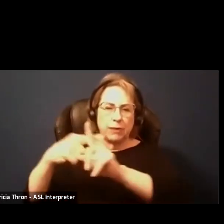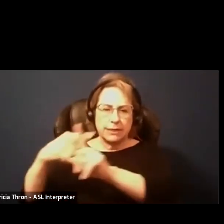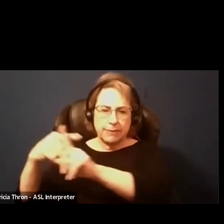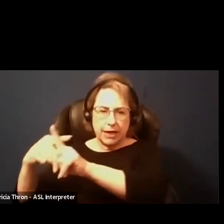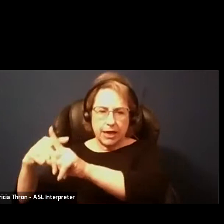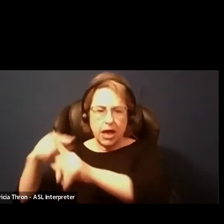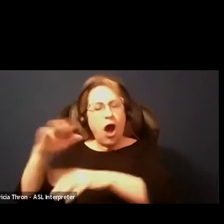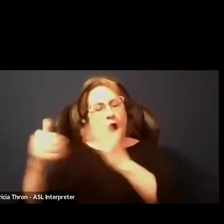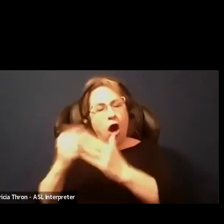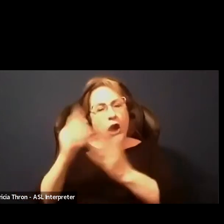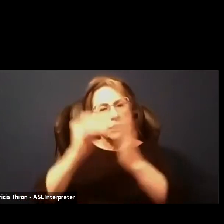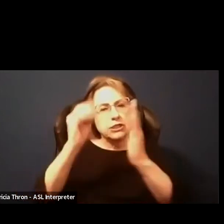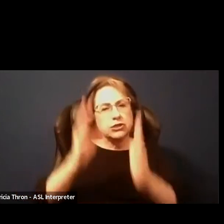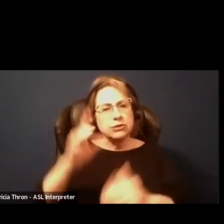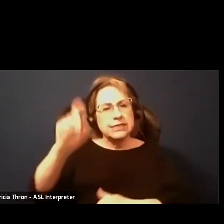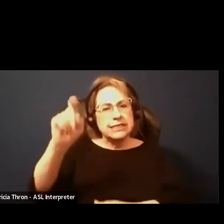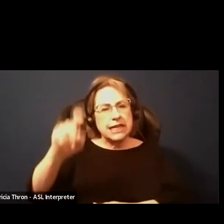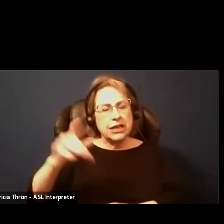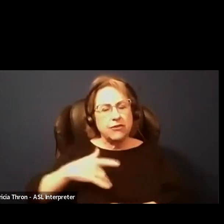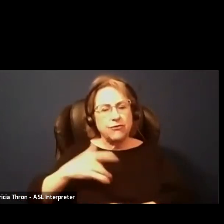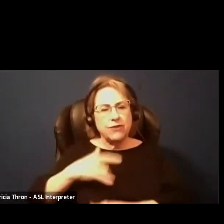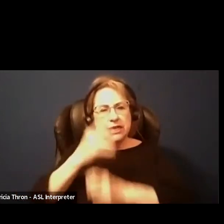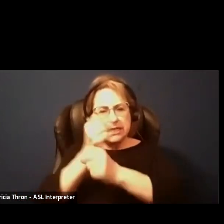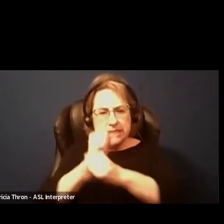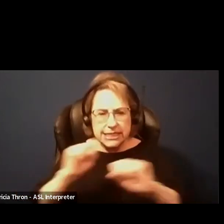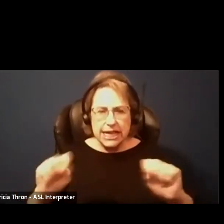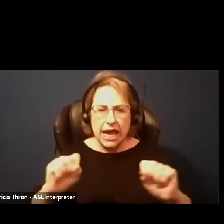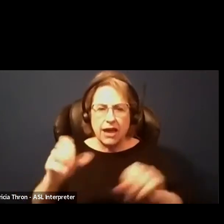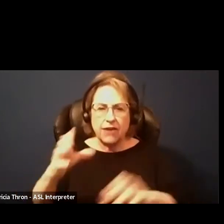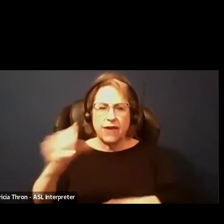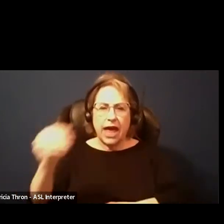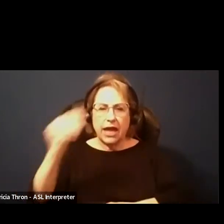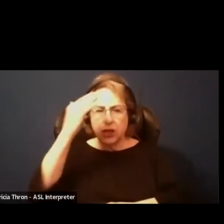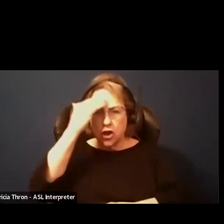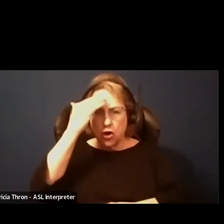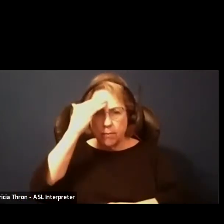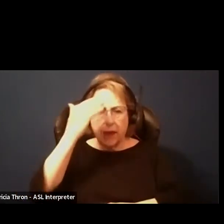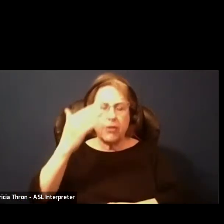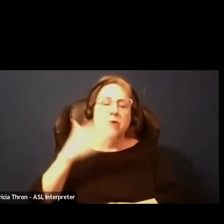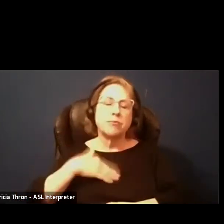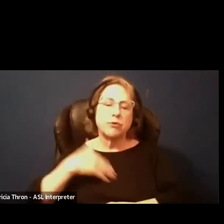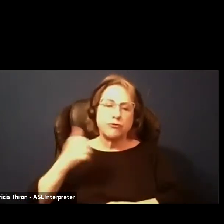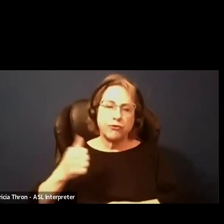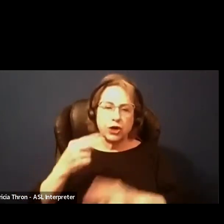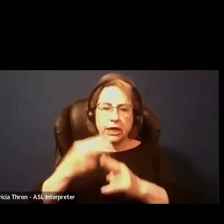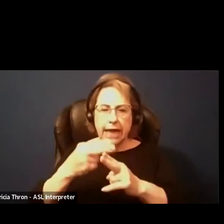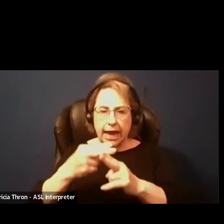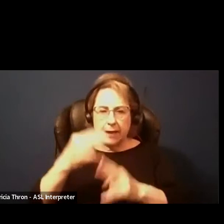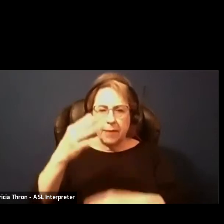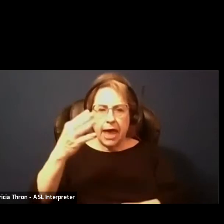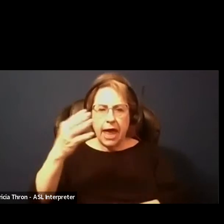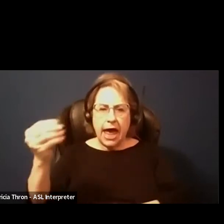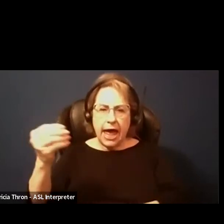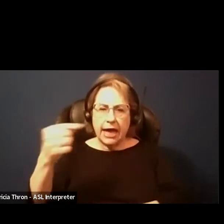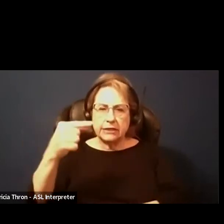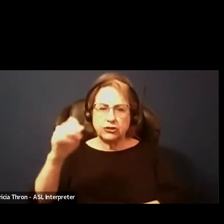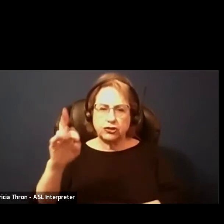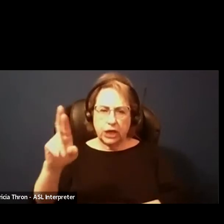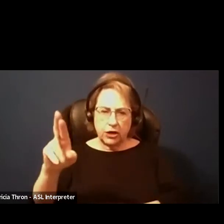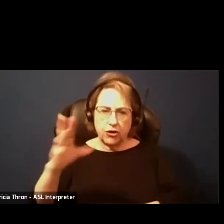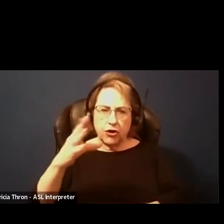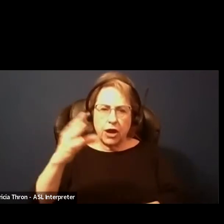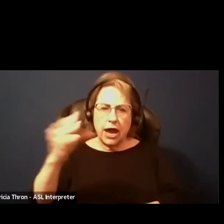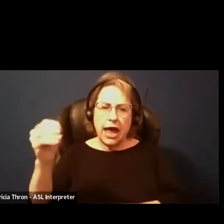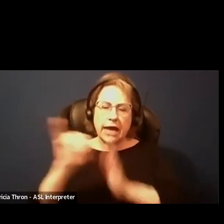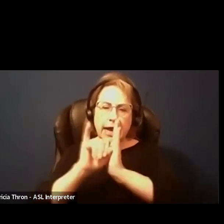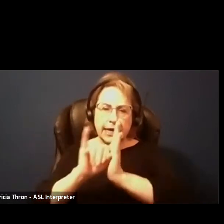safe and welcome in their schools, to be known by their preferred name, gender identity, story, as well as to see themselves represented in the